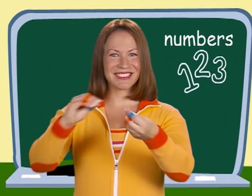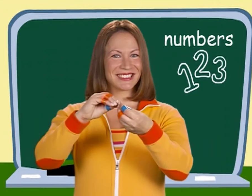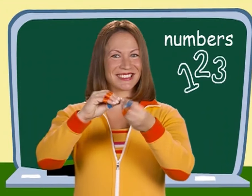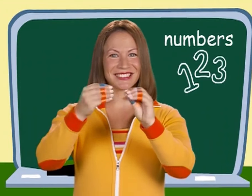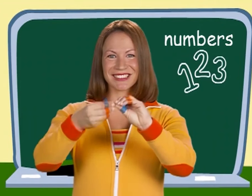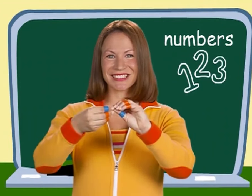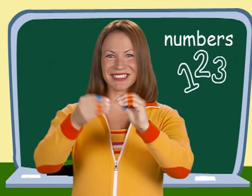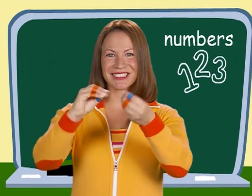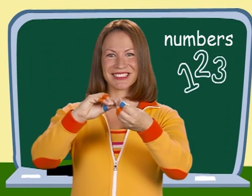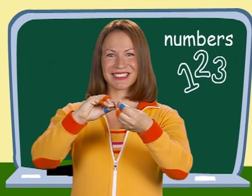Sign numbers.